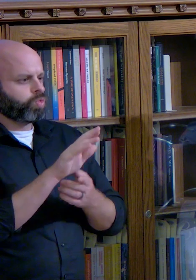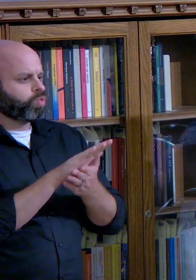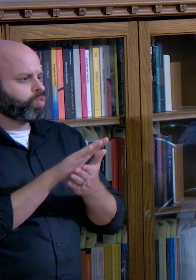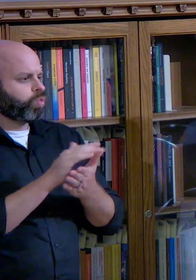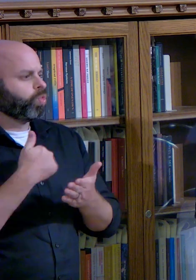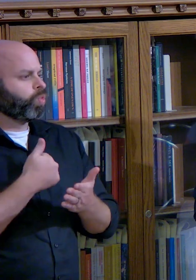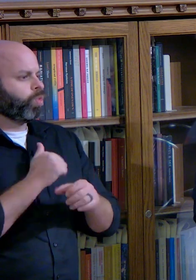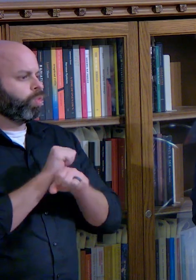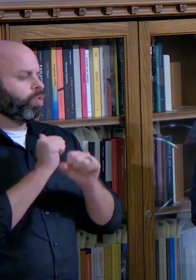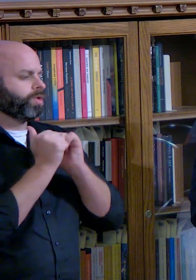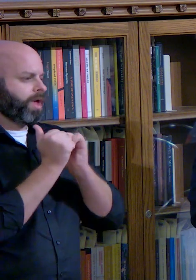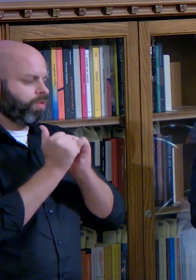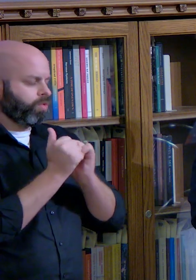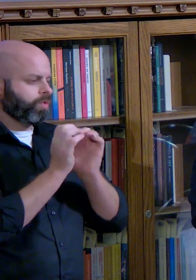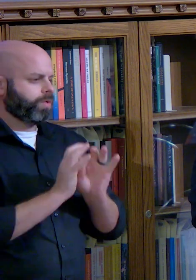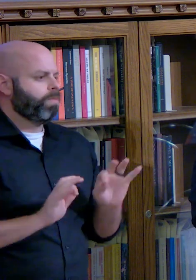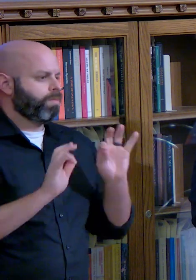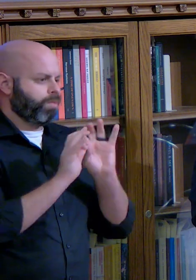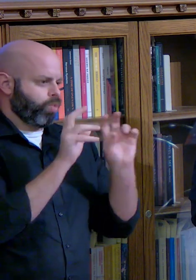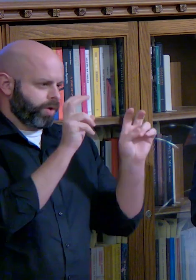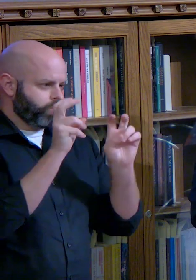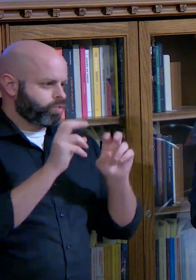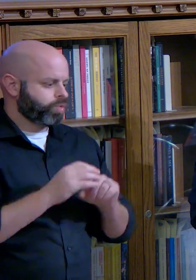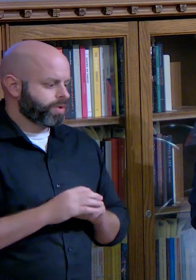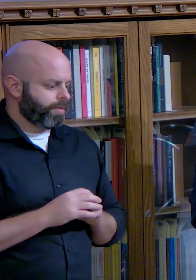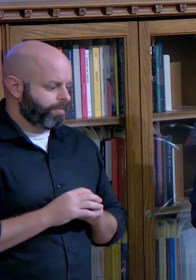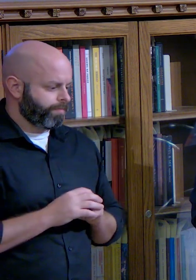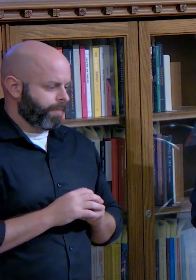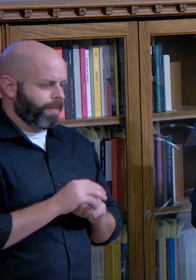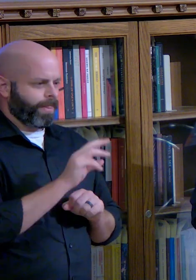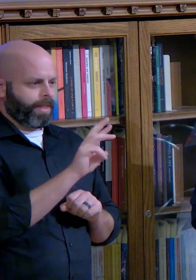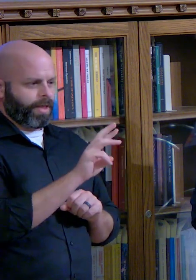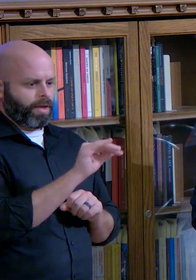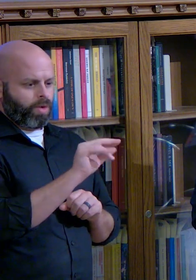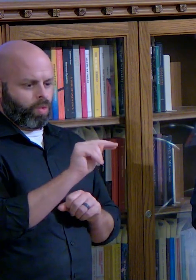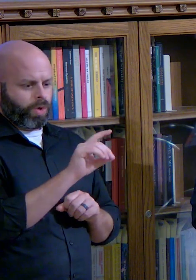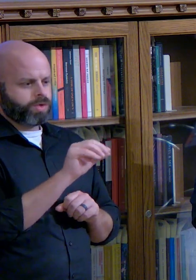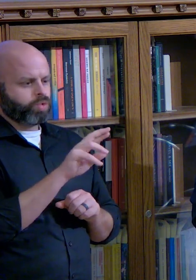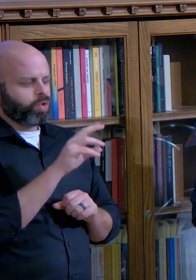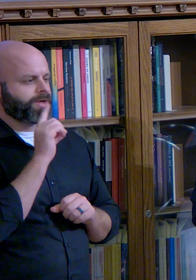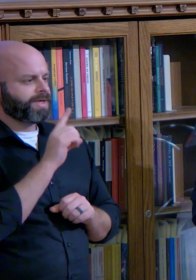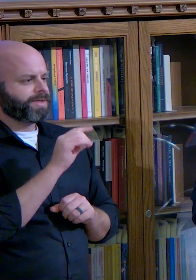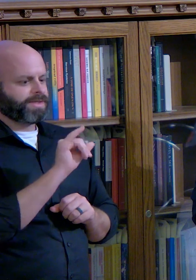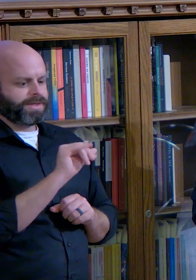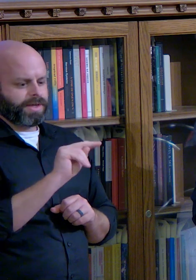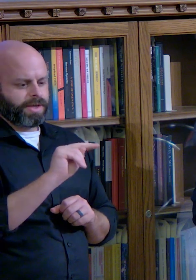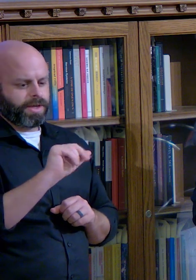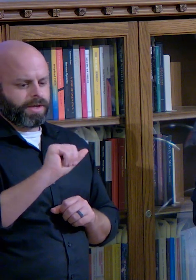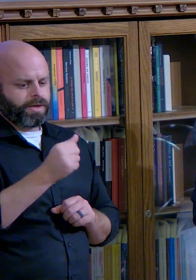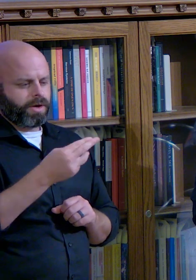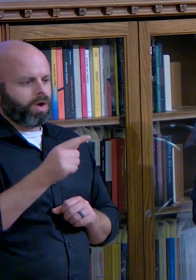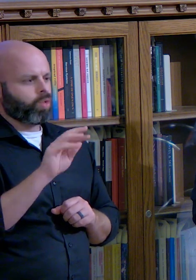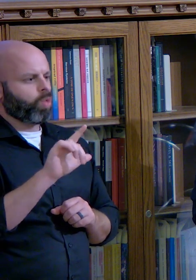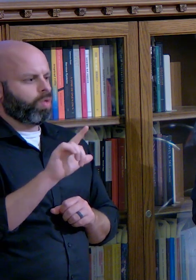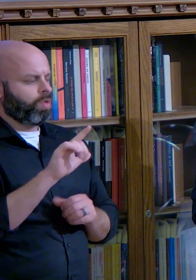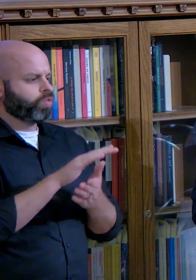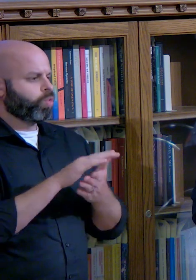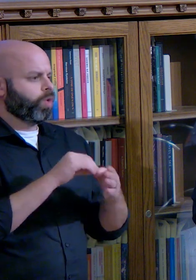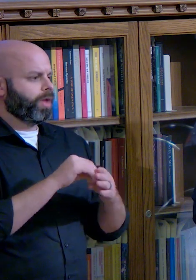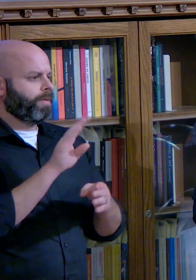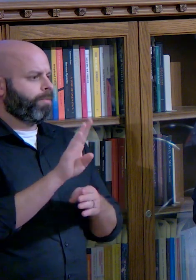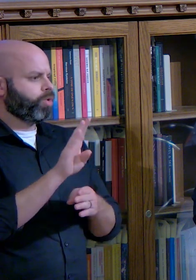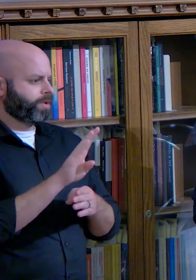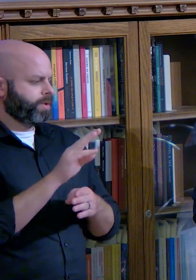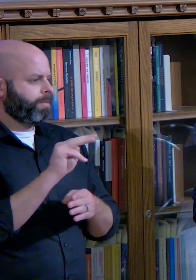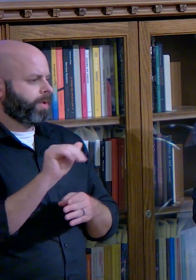work together on these very very important issues wiso school is an all girl school uh in Boston Massachusetts and I'm